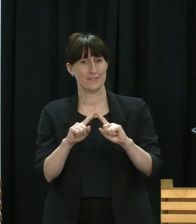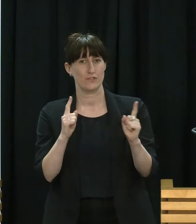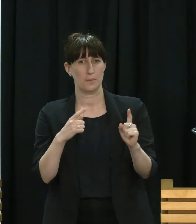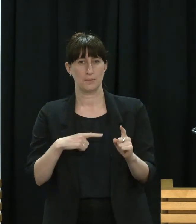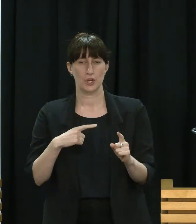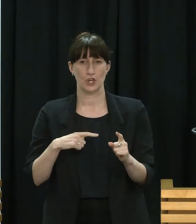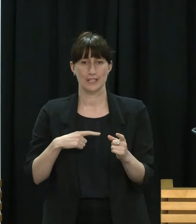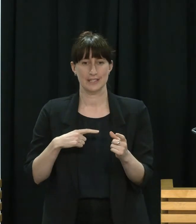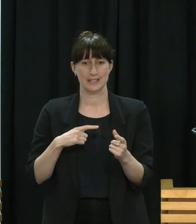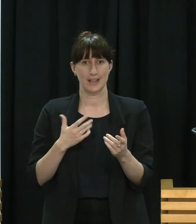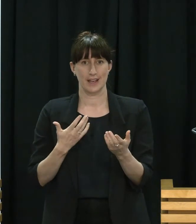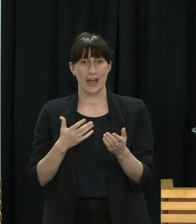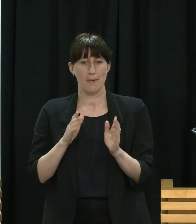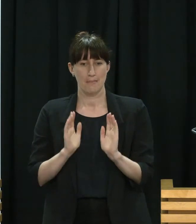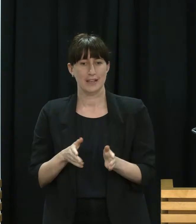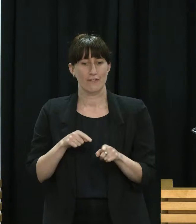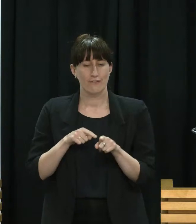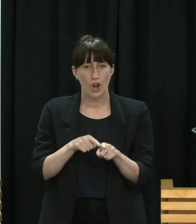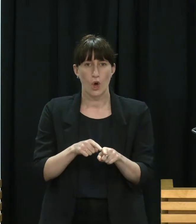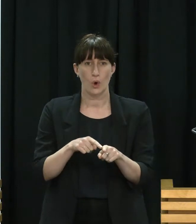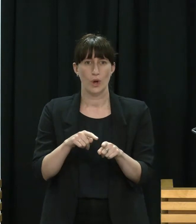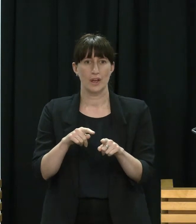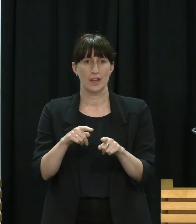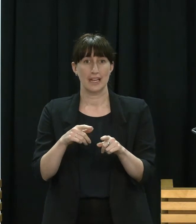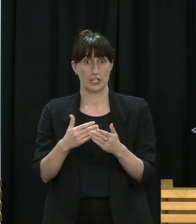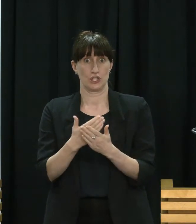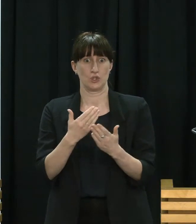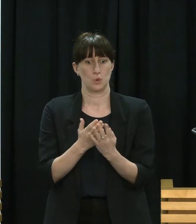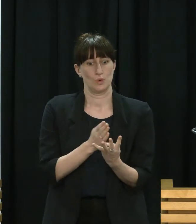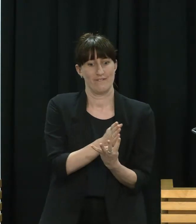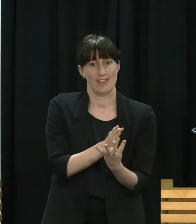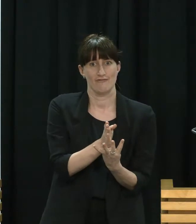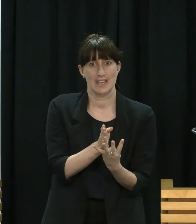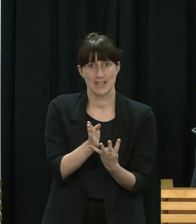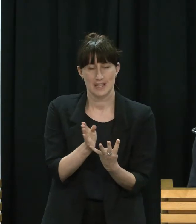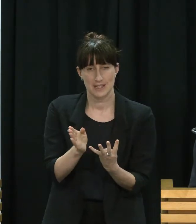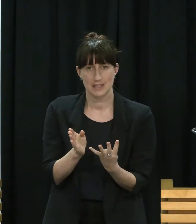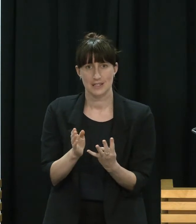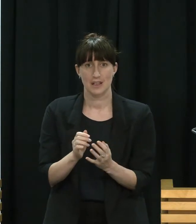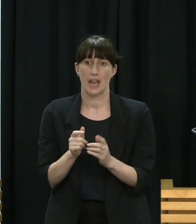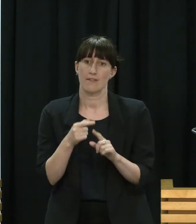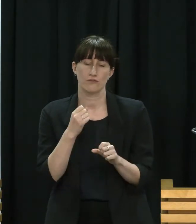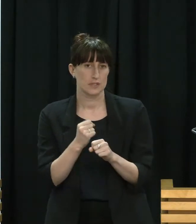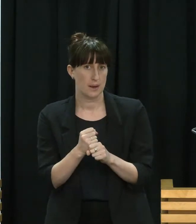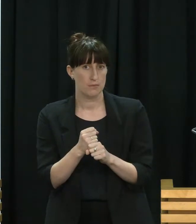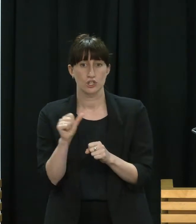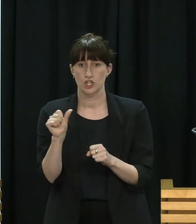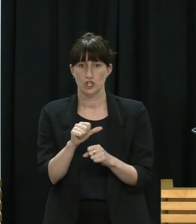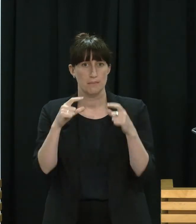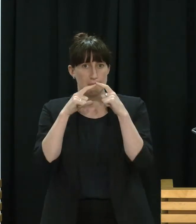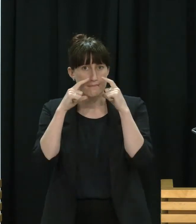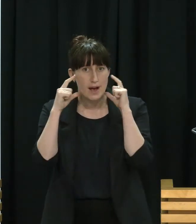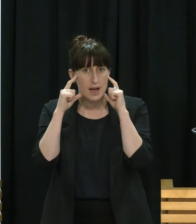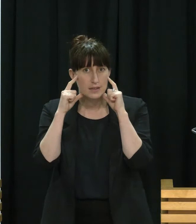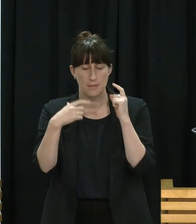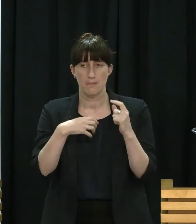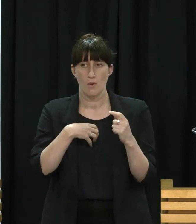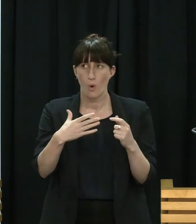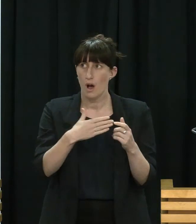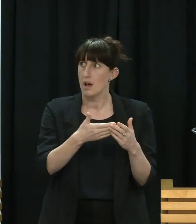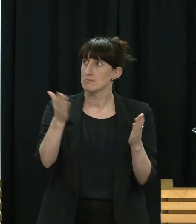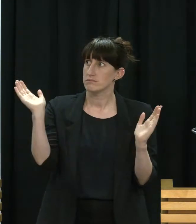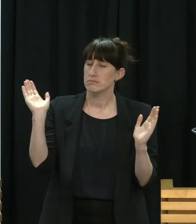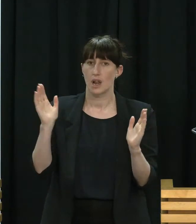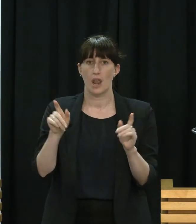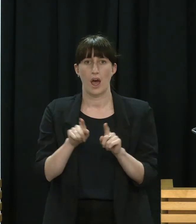at high-risk environments, more mask wearing? Like, if we want mask wearing mandatory at public transport now, why not have it in schools and workplaces as